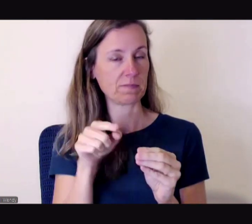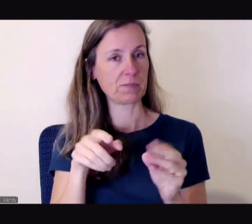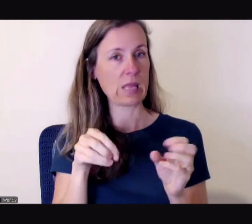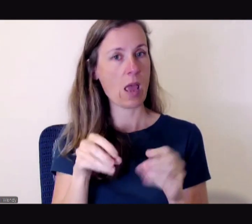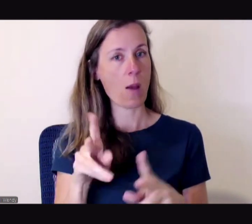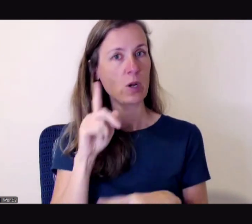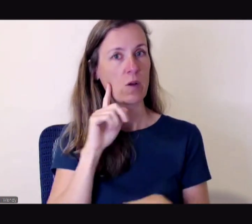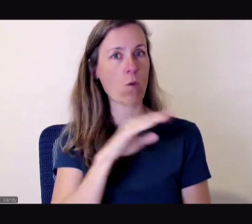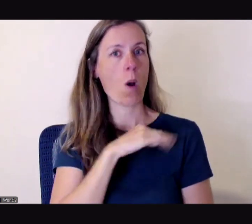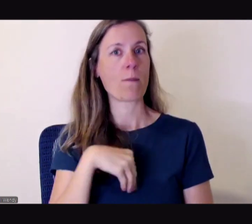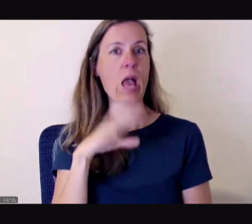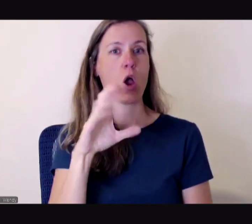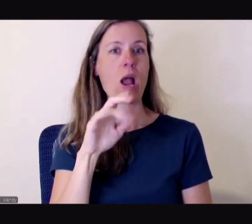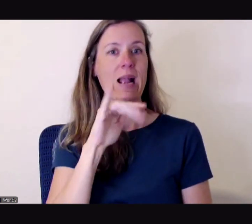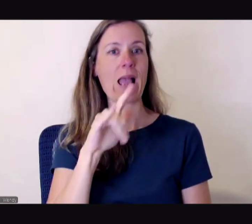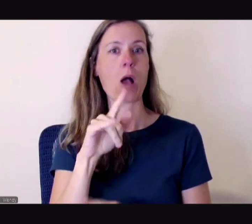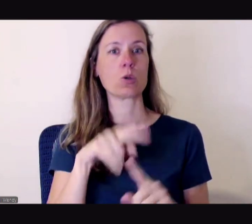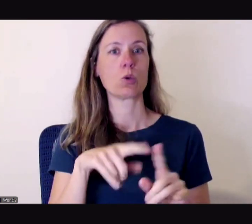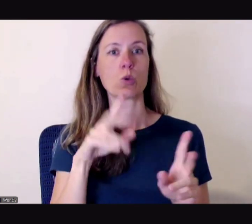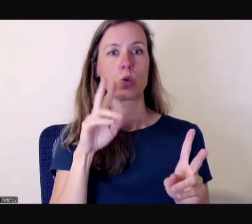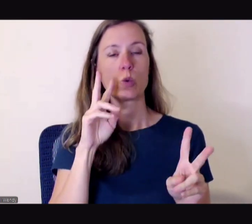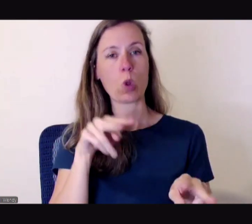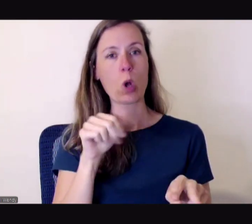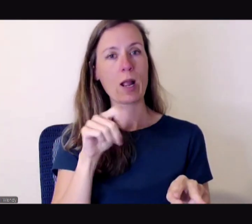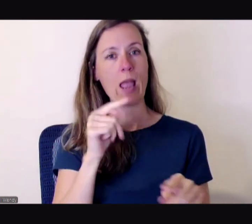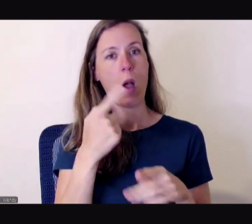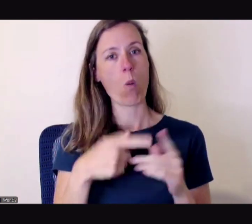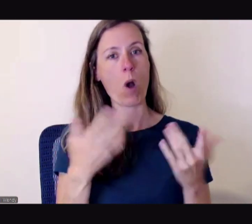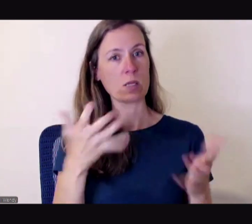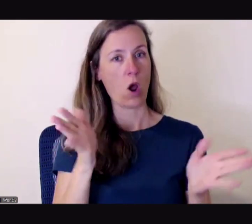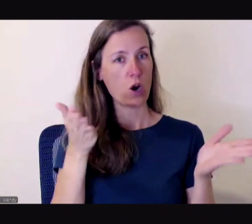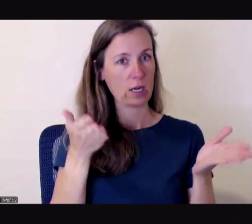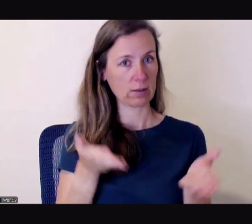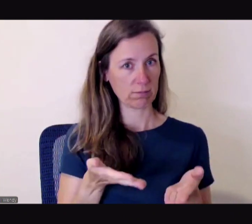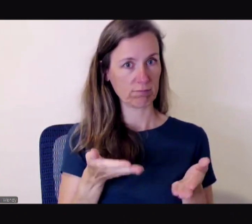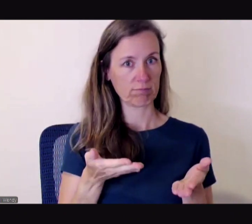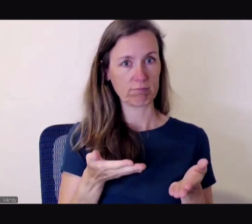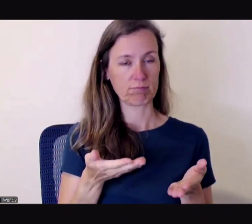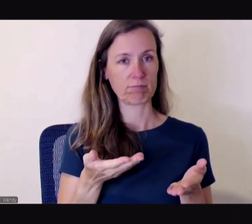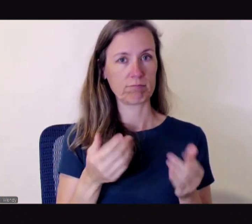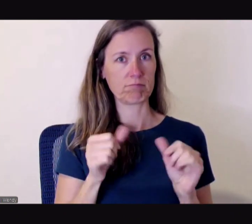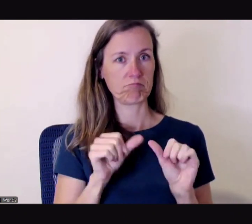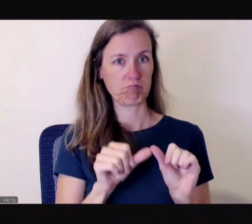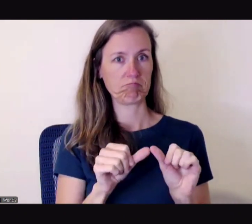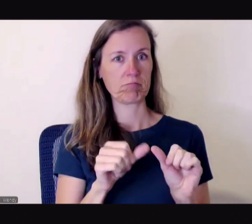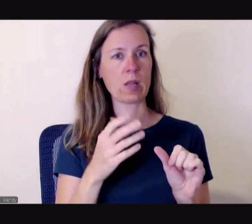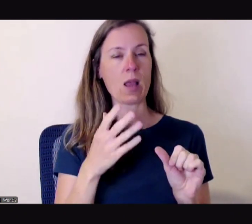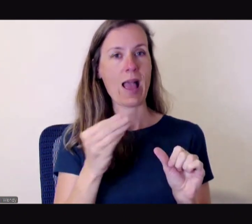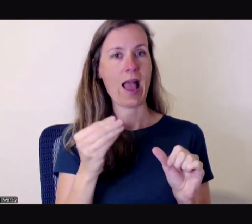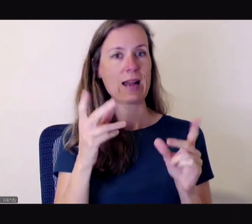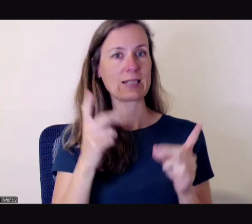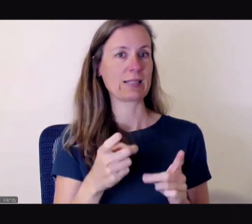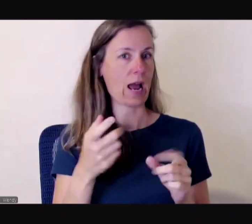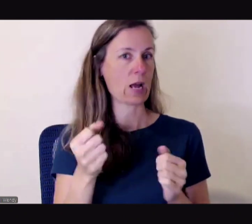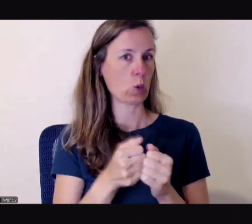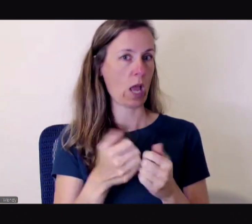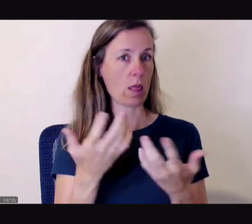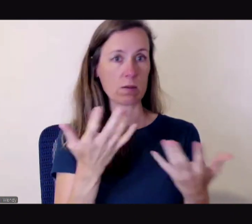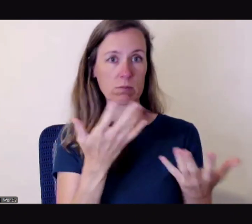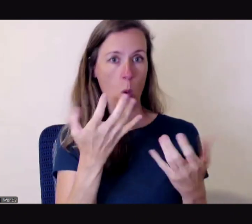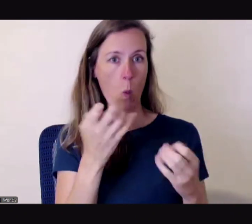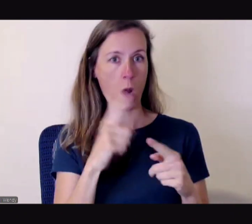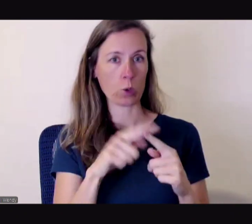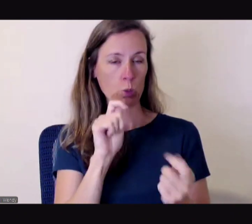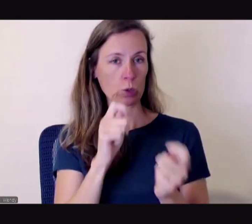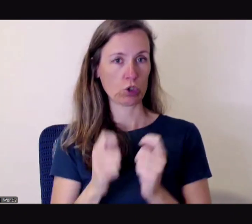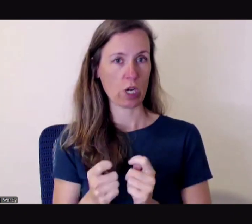what has been in place and to decide together if we want to make any adjustments. So once